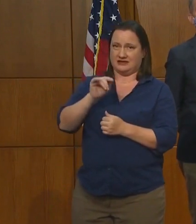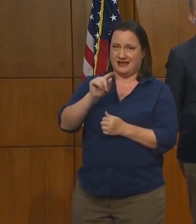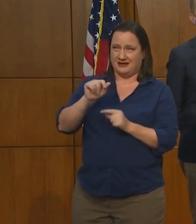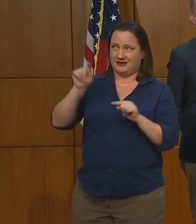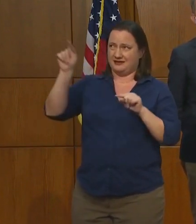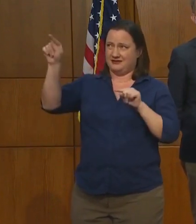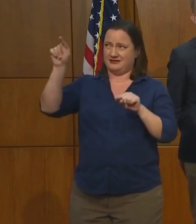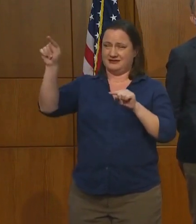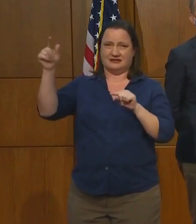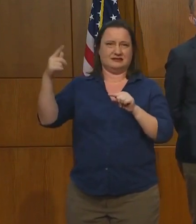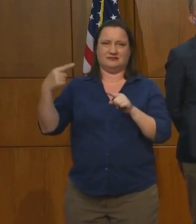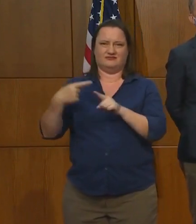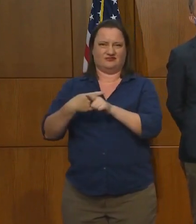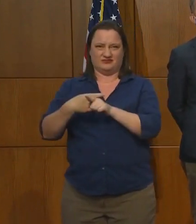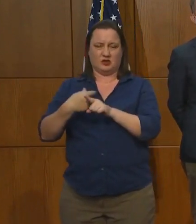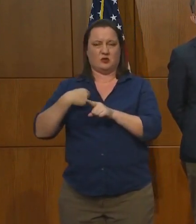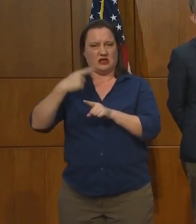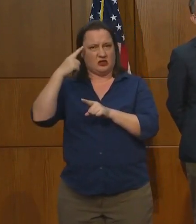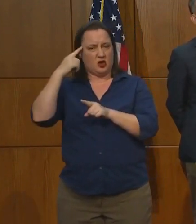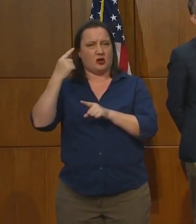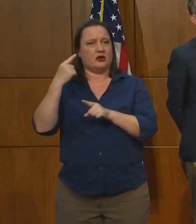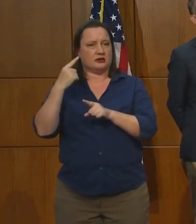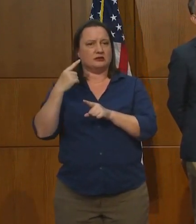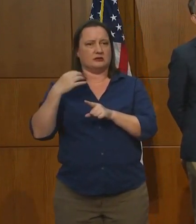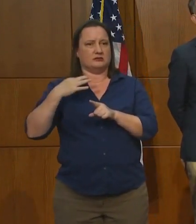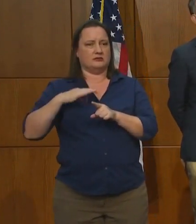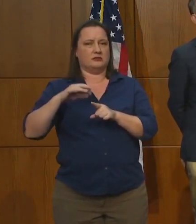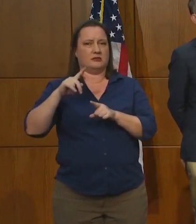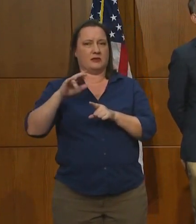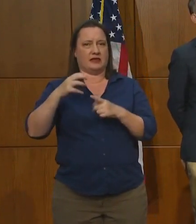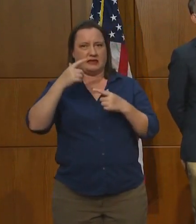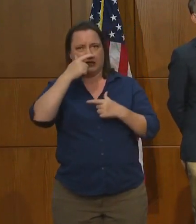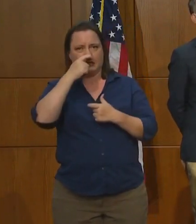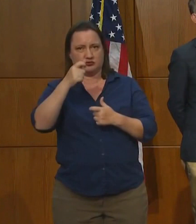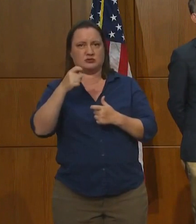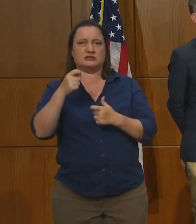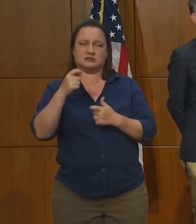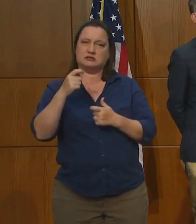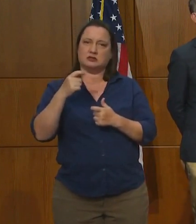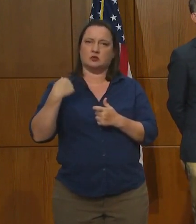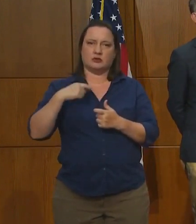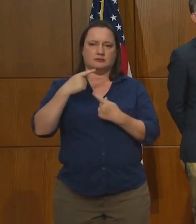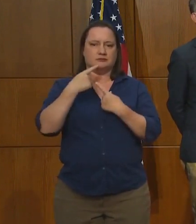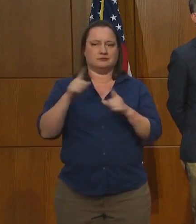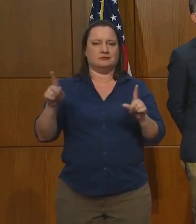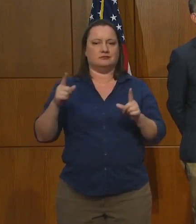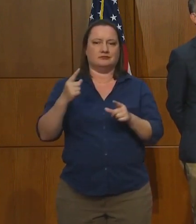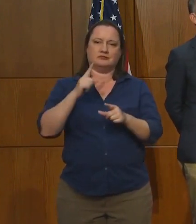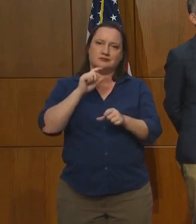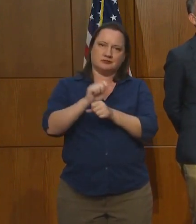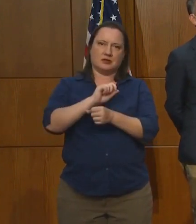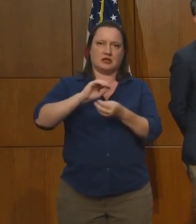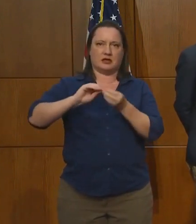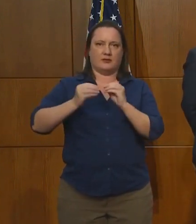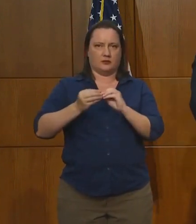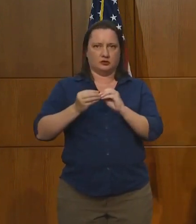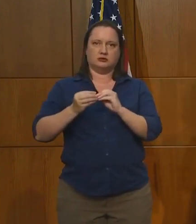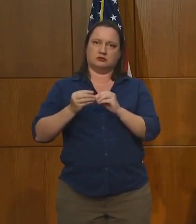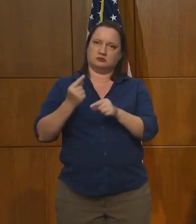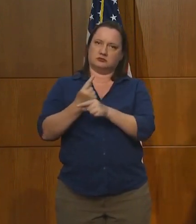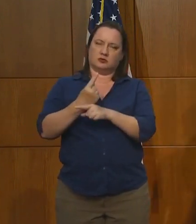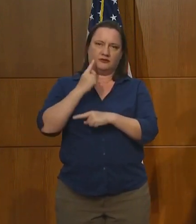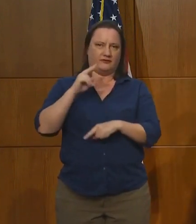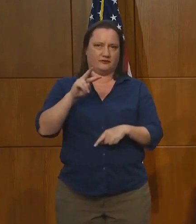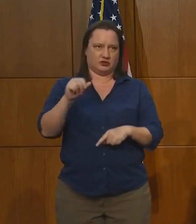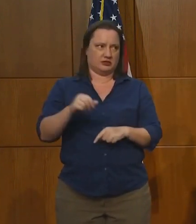then we felt that for the public interest that needed to happen. And do you think that you need legislative permission to release data in other settings, or is